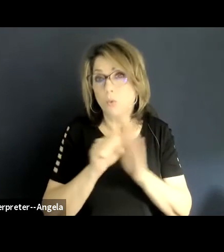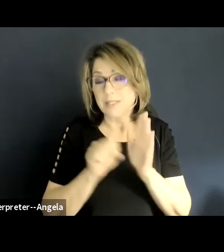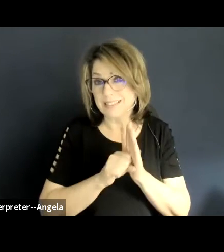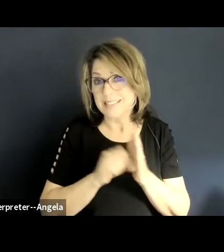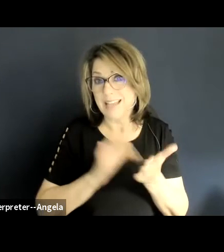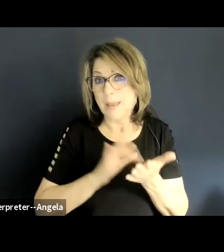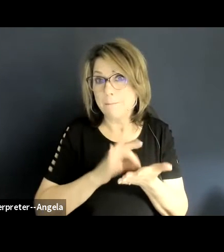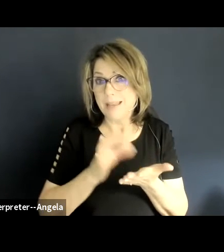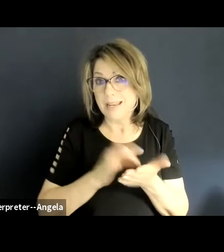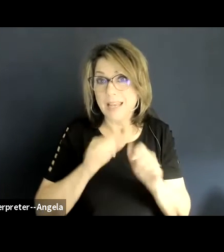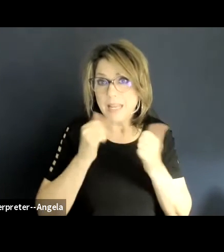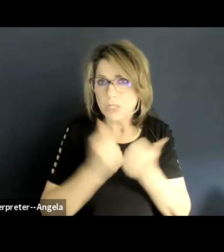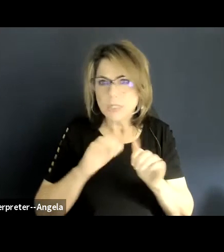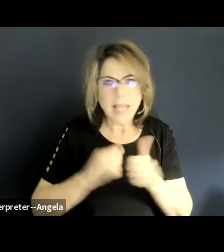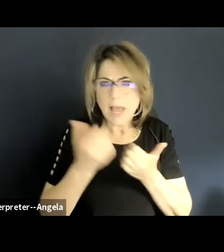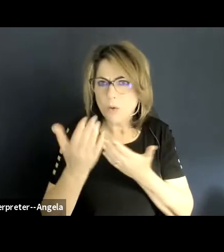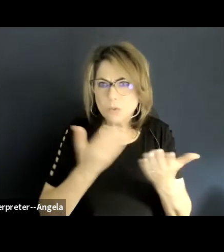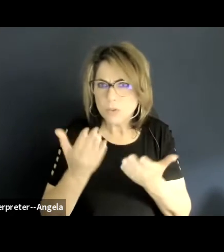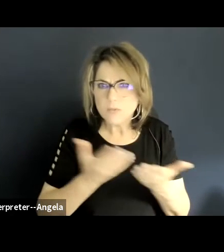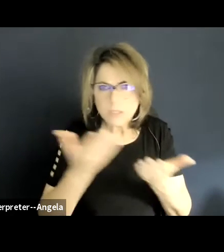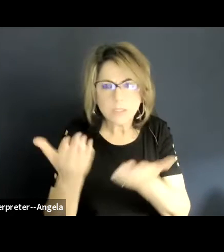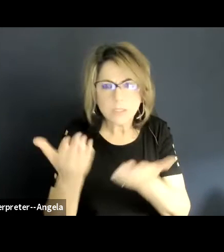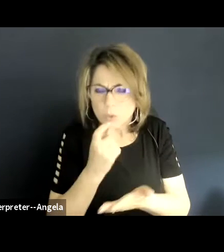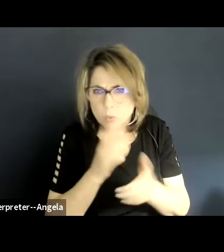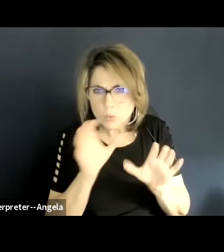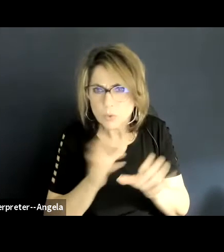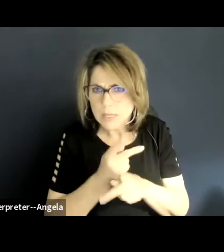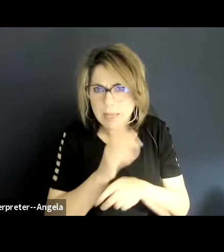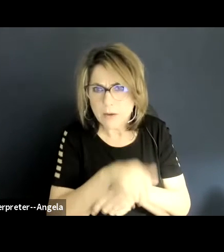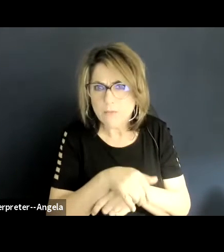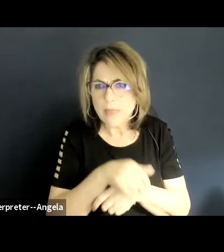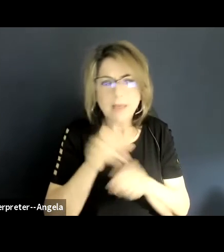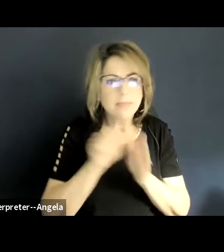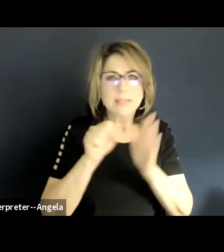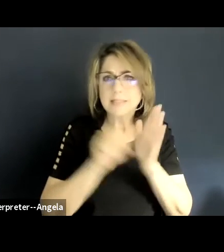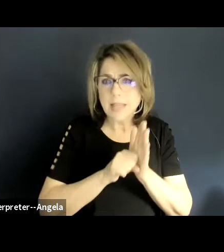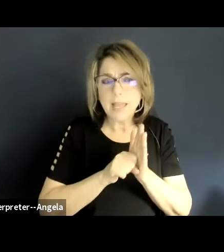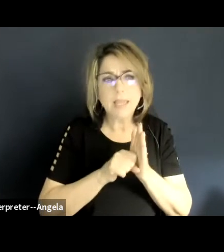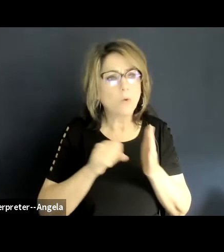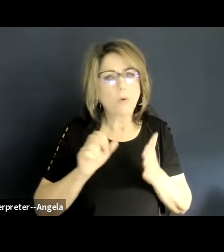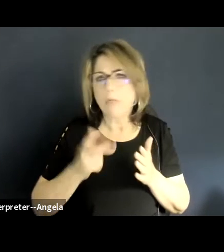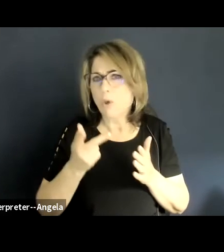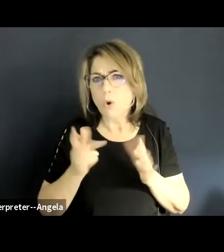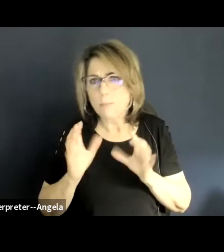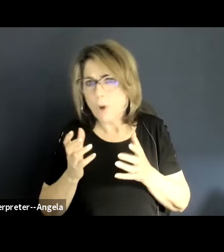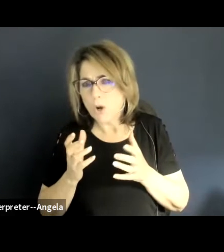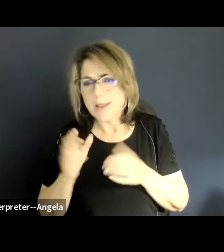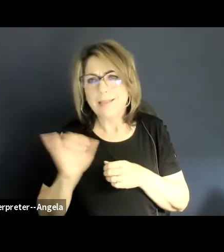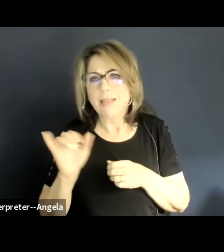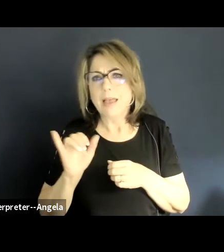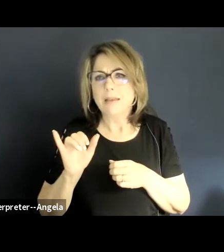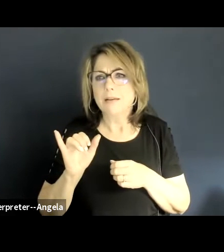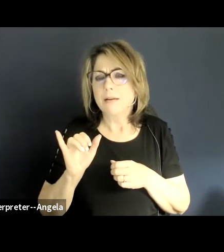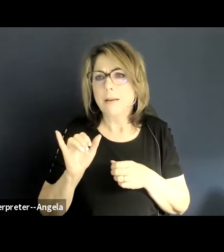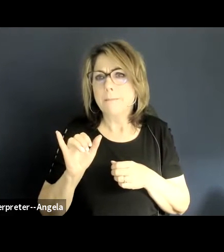are services being delivered, who's doing it, is it administered by the state, is it a third party like Medicaid